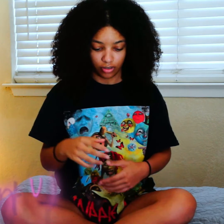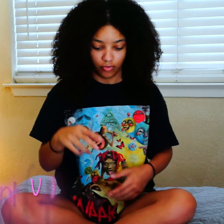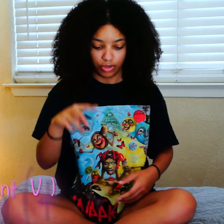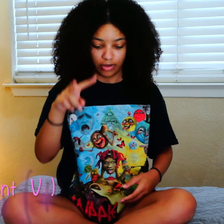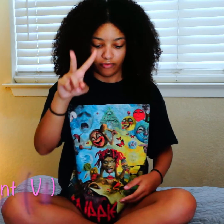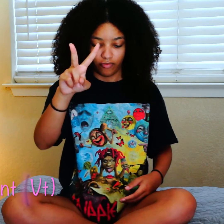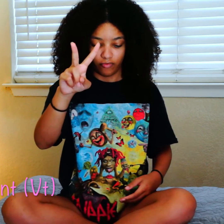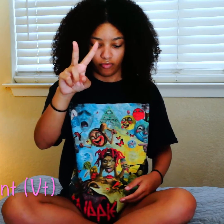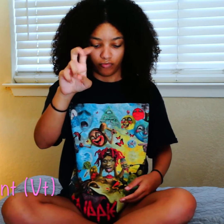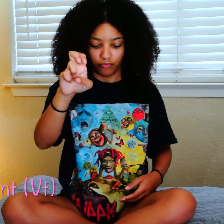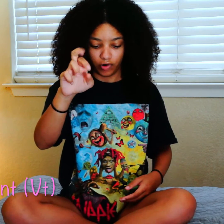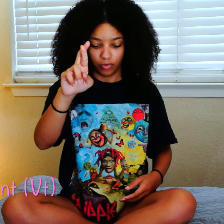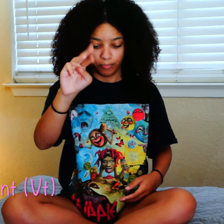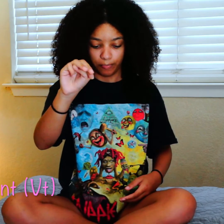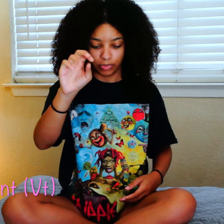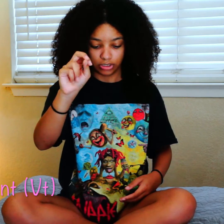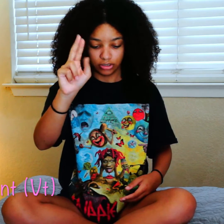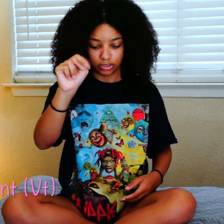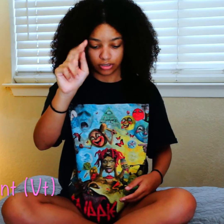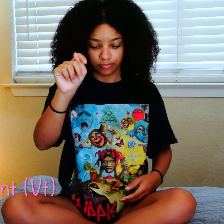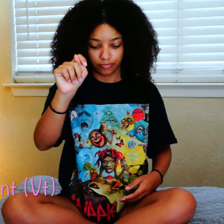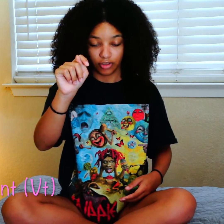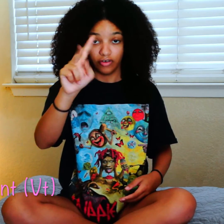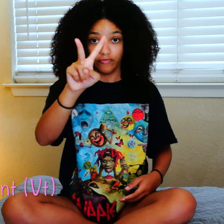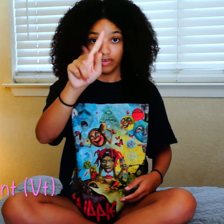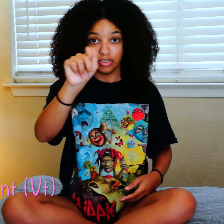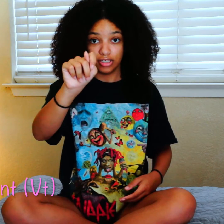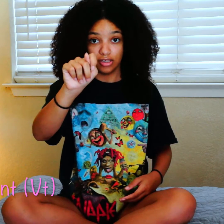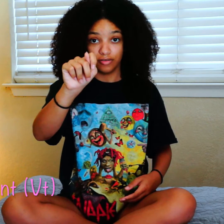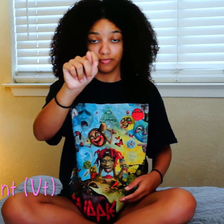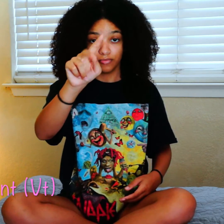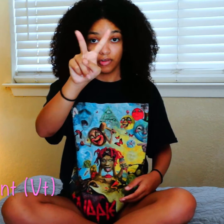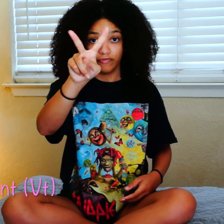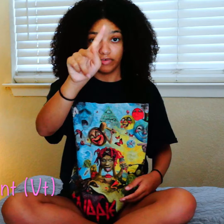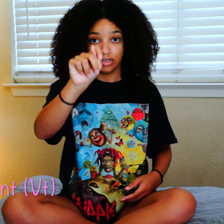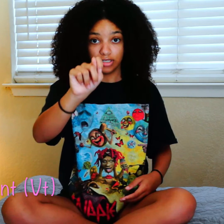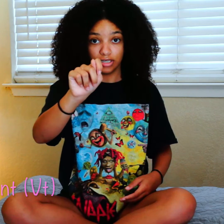You have Vermont. VT. VT.